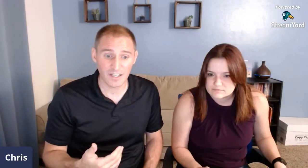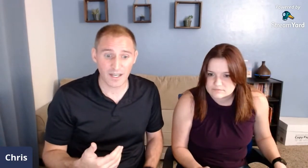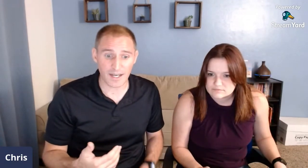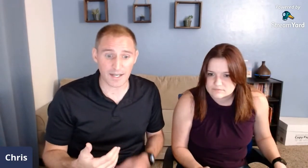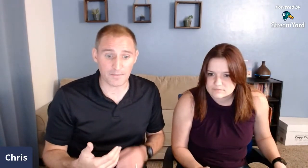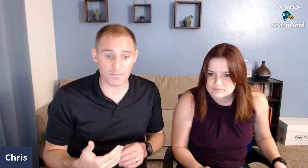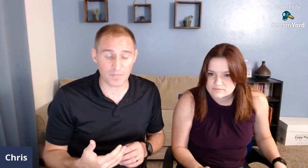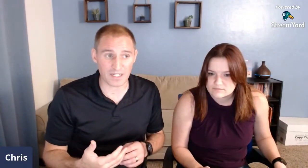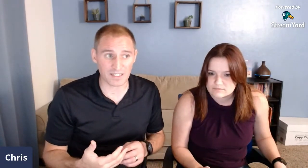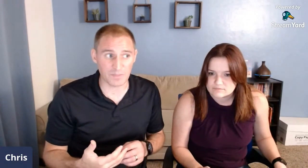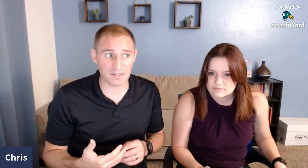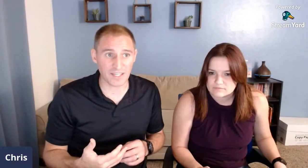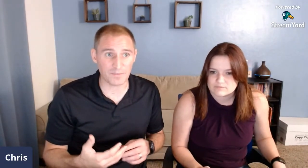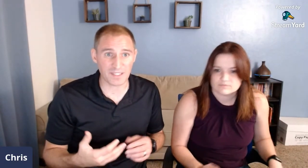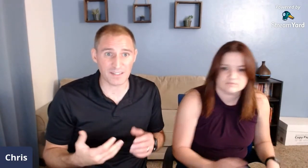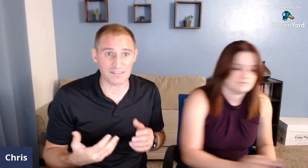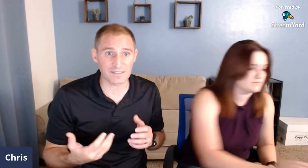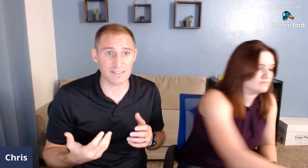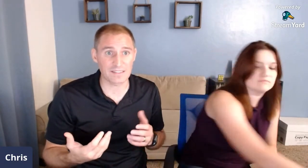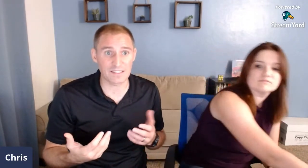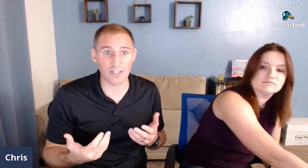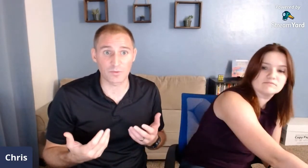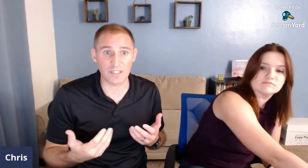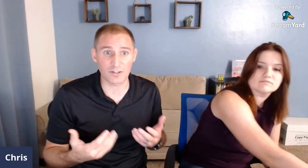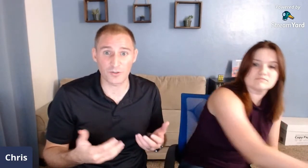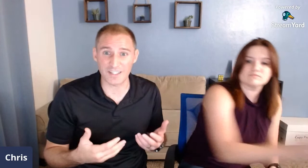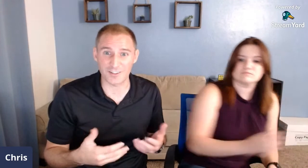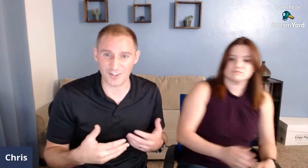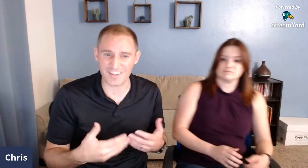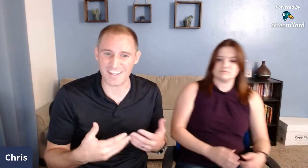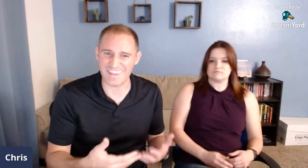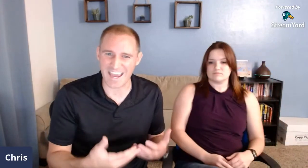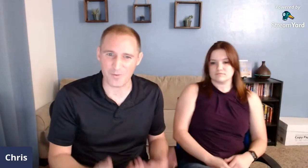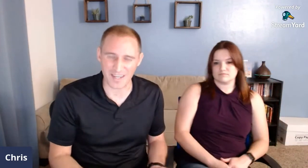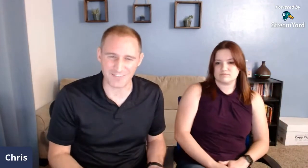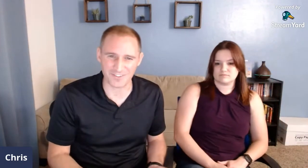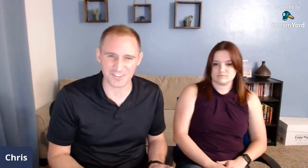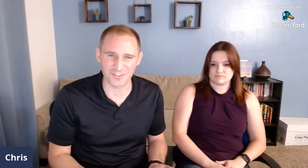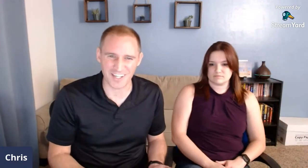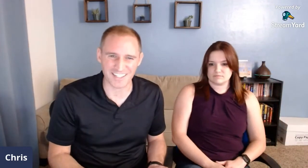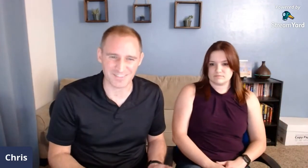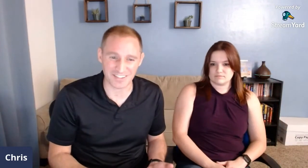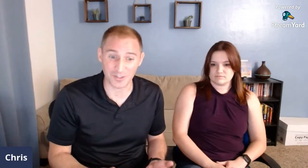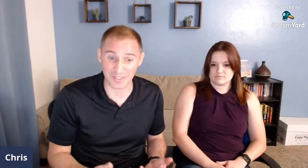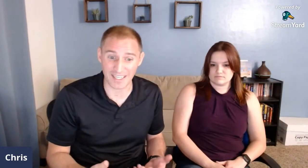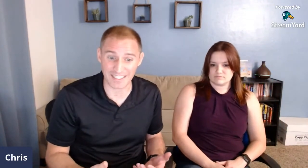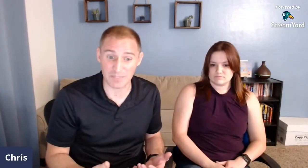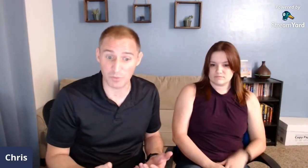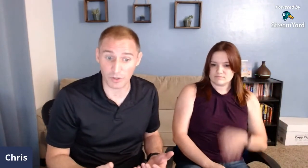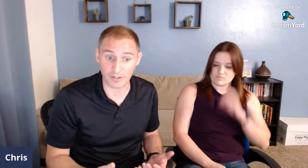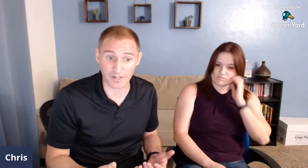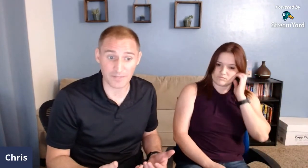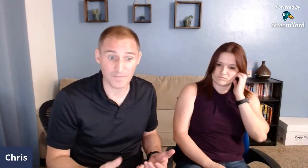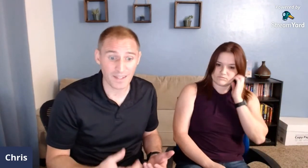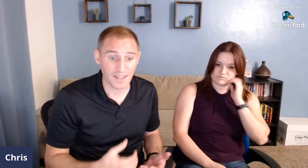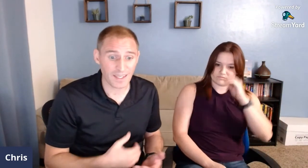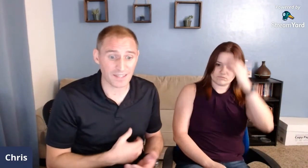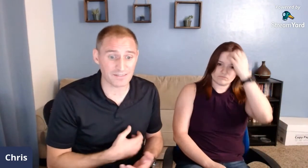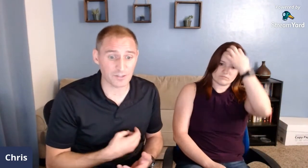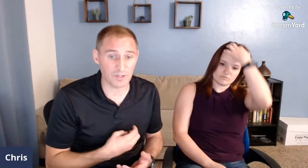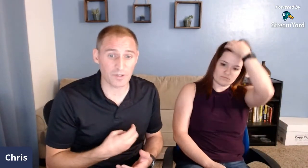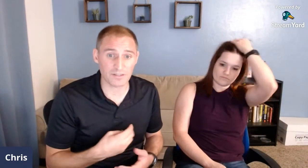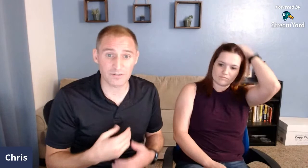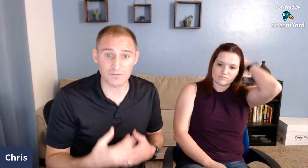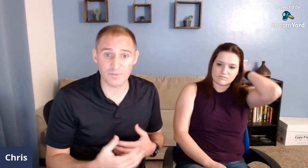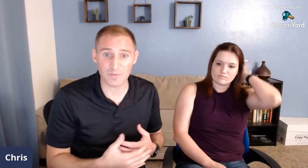language. But it can be tough because we can only learn in that way for so long until we kind of get bored, right?